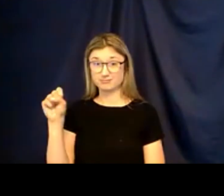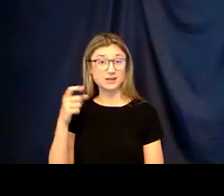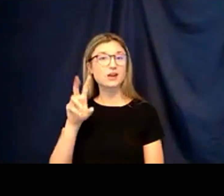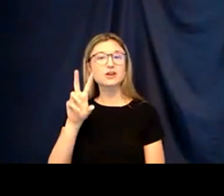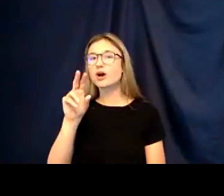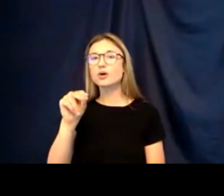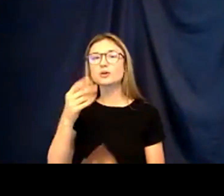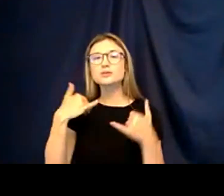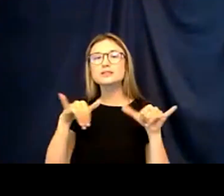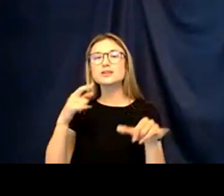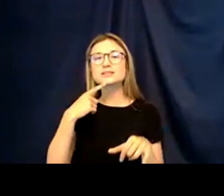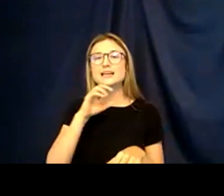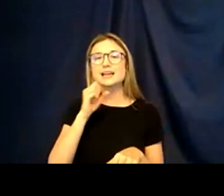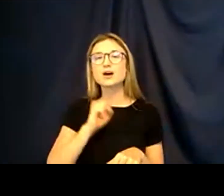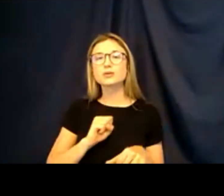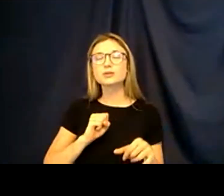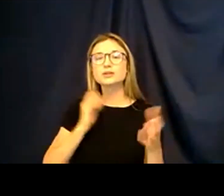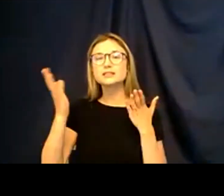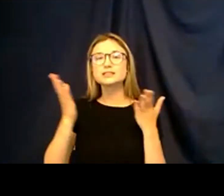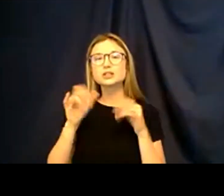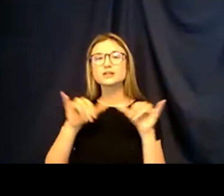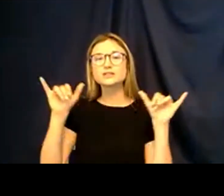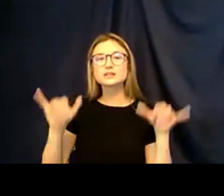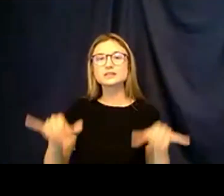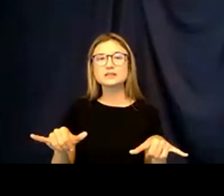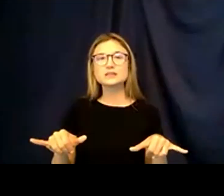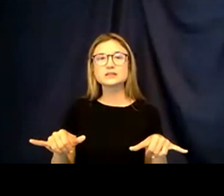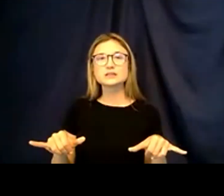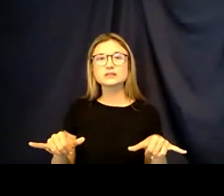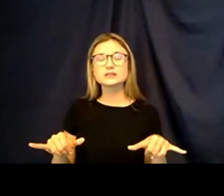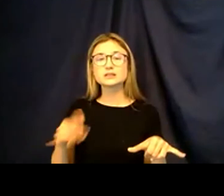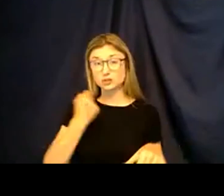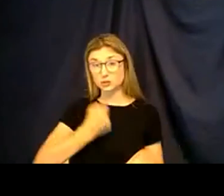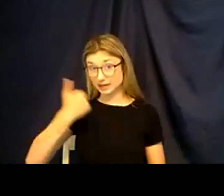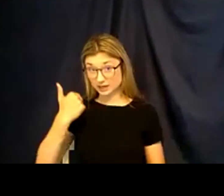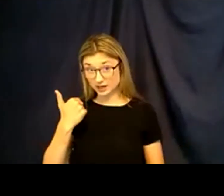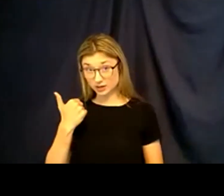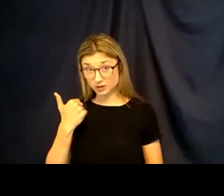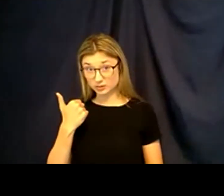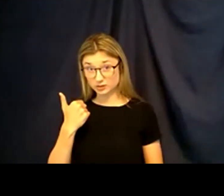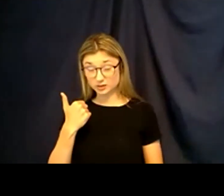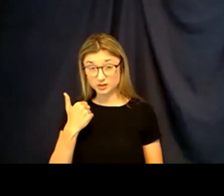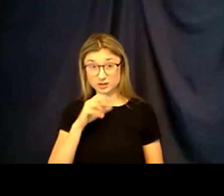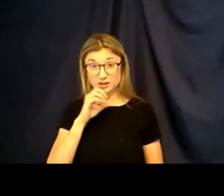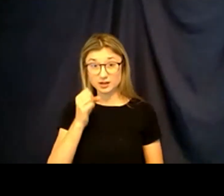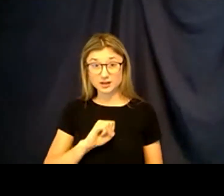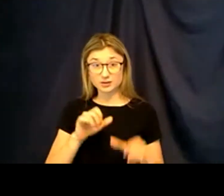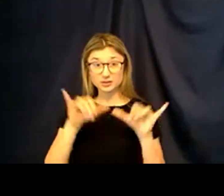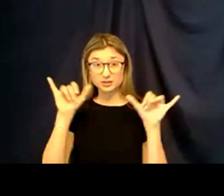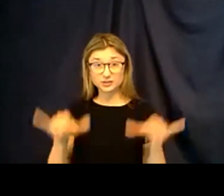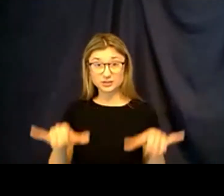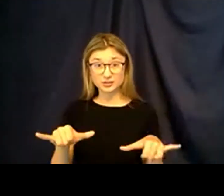service systems, which would include nursing homes. So it's be Okay. parity So and take out elderly service systems. parity and in we're home